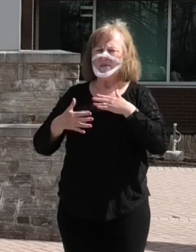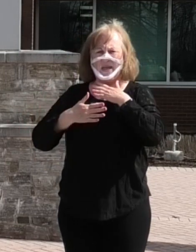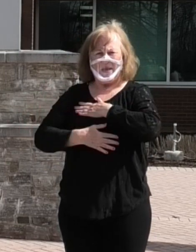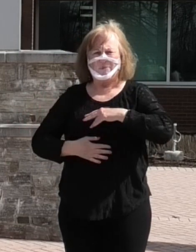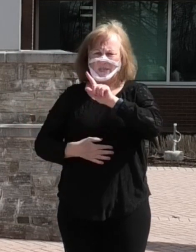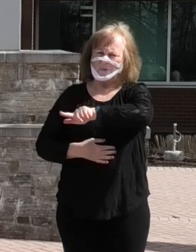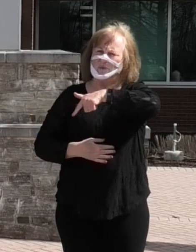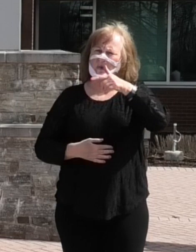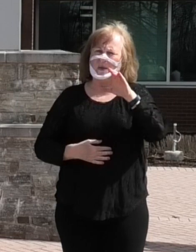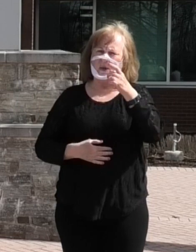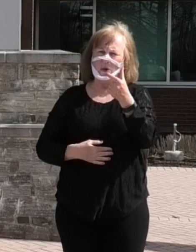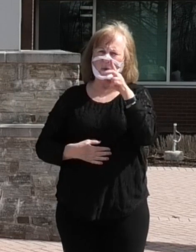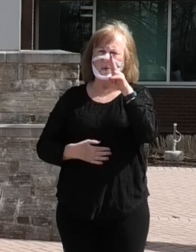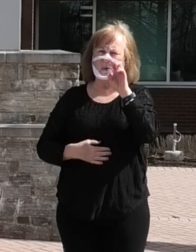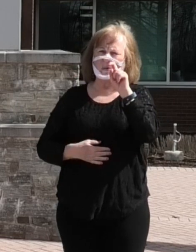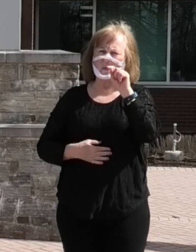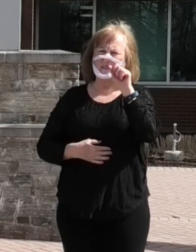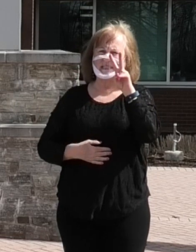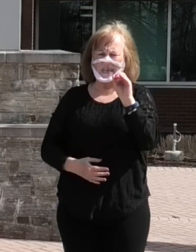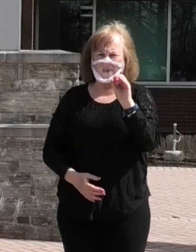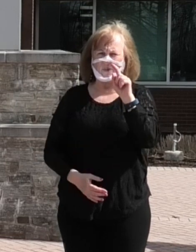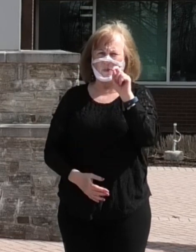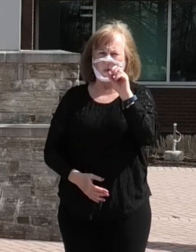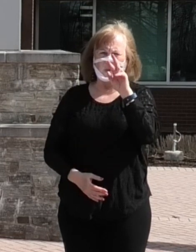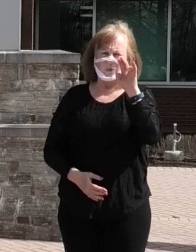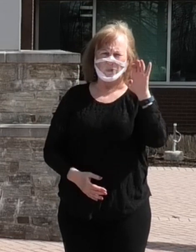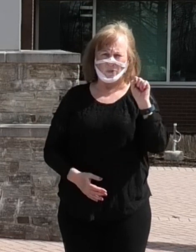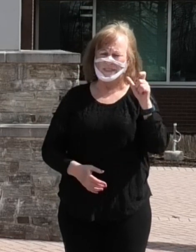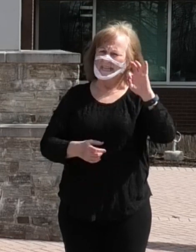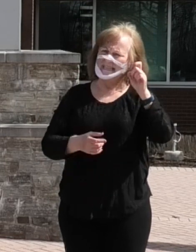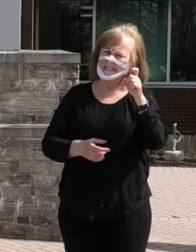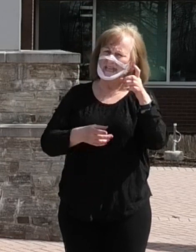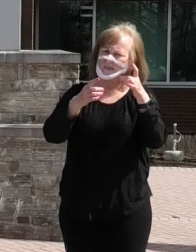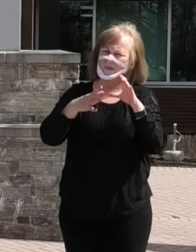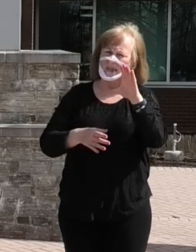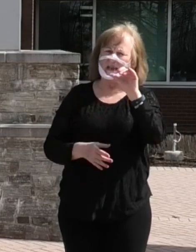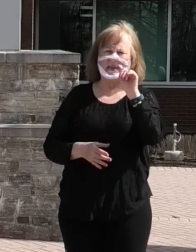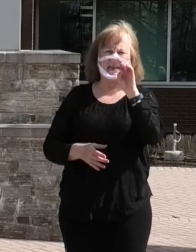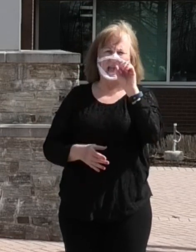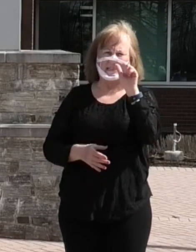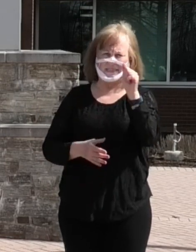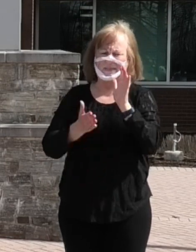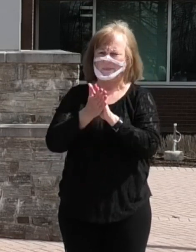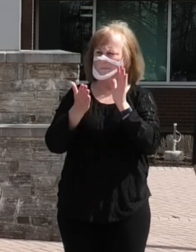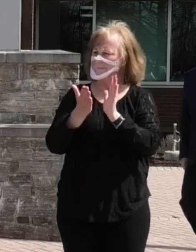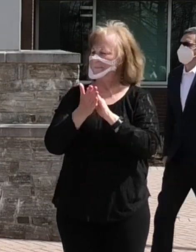pleasure to turn it over to Gustavo Torres, Executive Director of CASA.